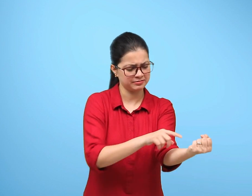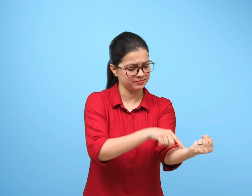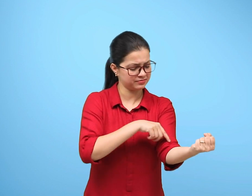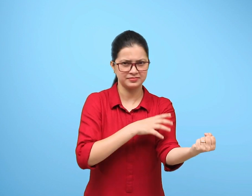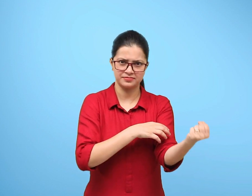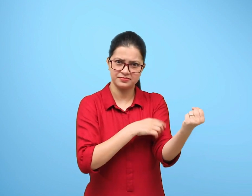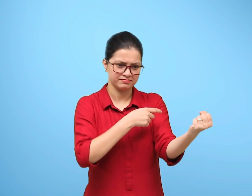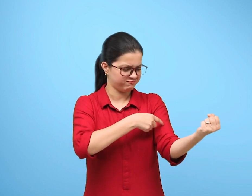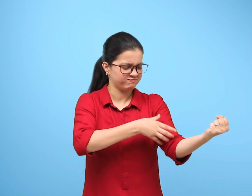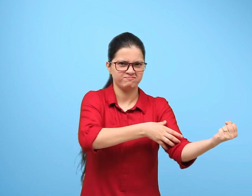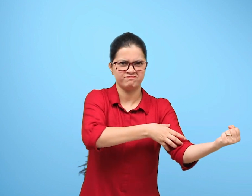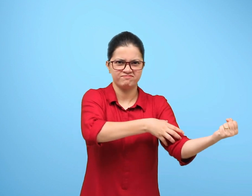pulls the bones during movement.